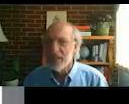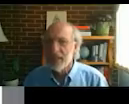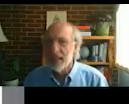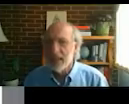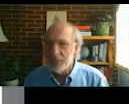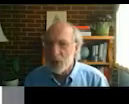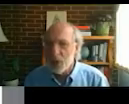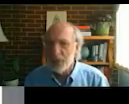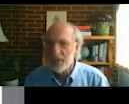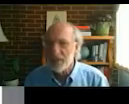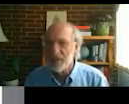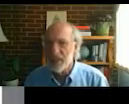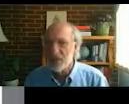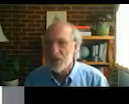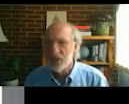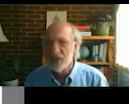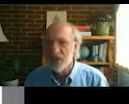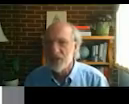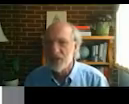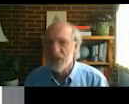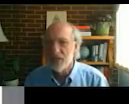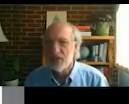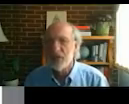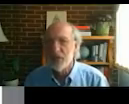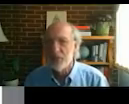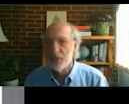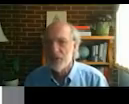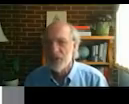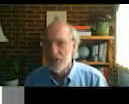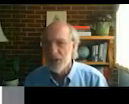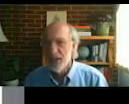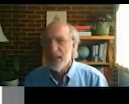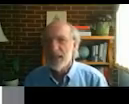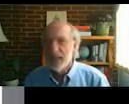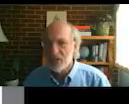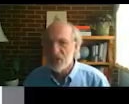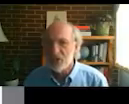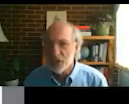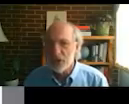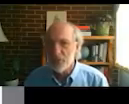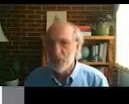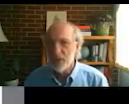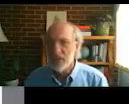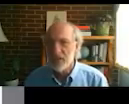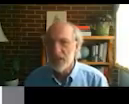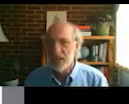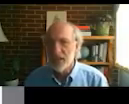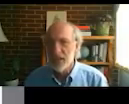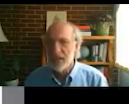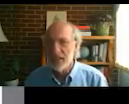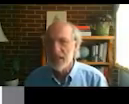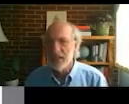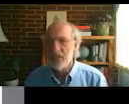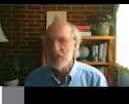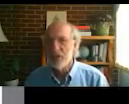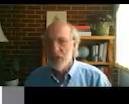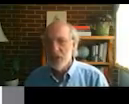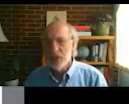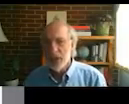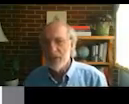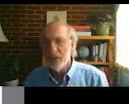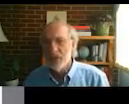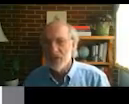content I'm hoping of this session is very important to you and a starting point in